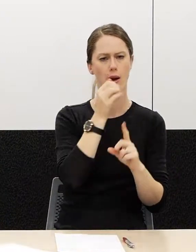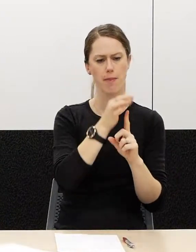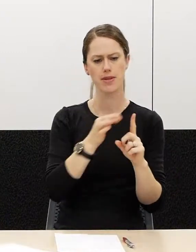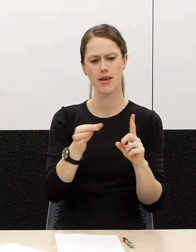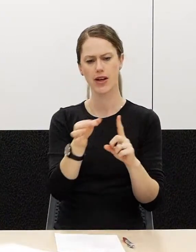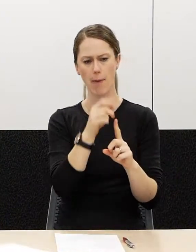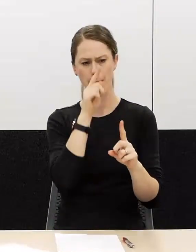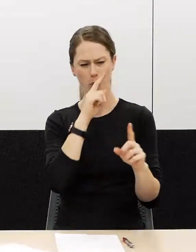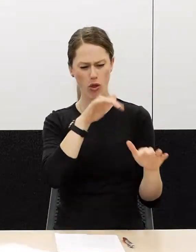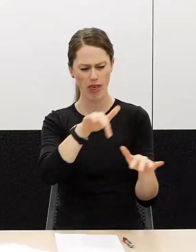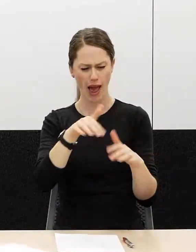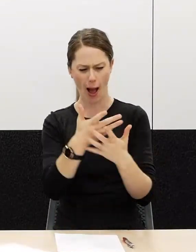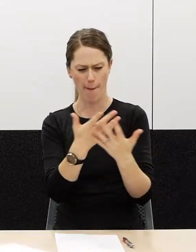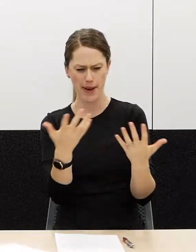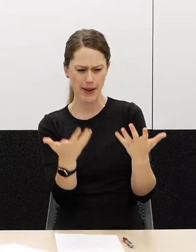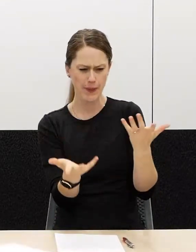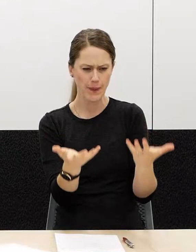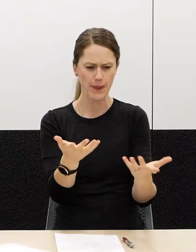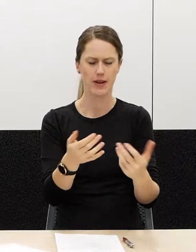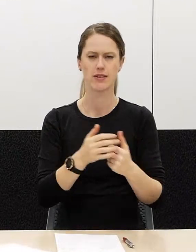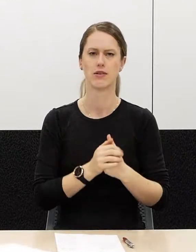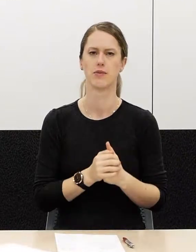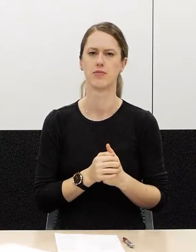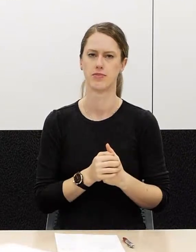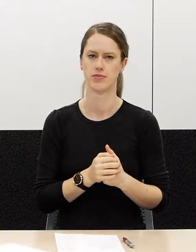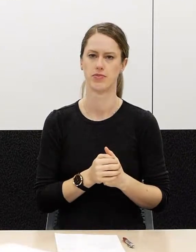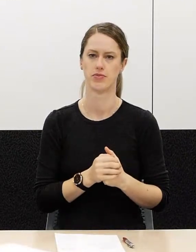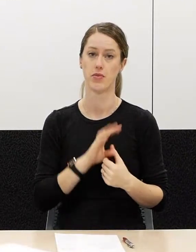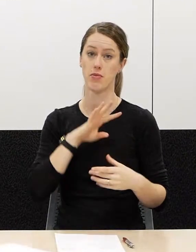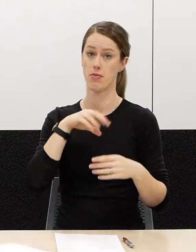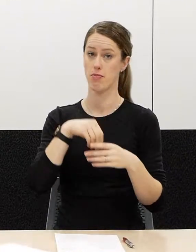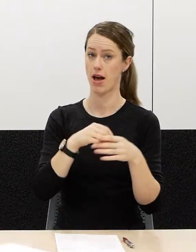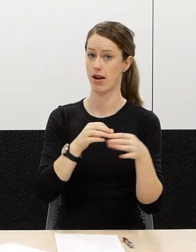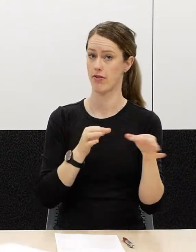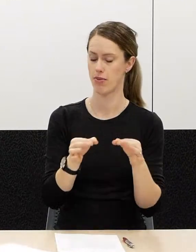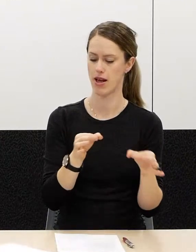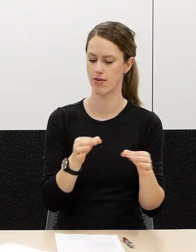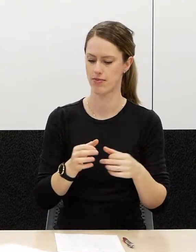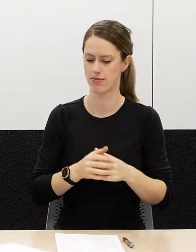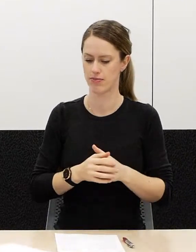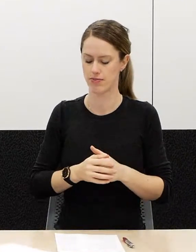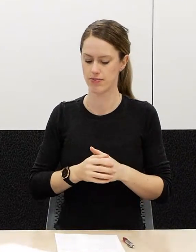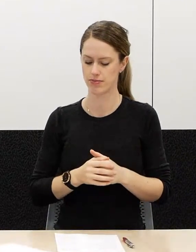Pacific people in the workforce. So what part of the plan is to